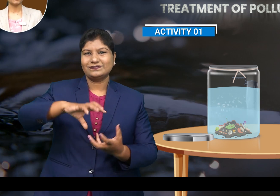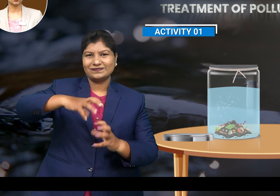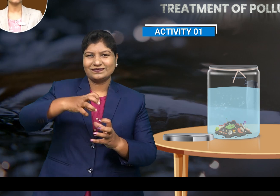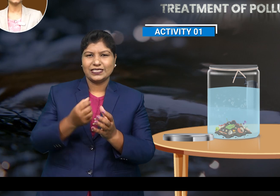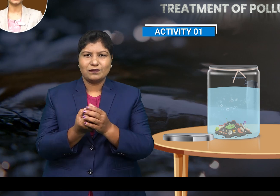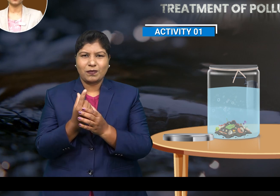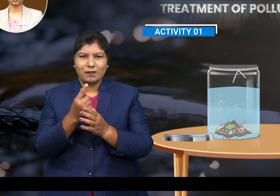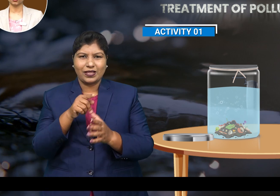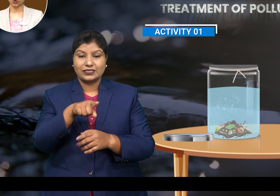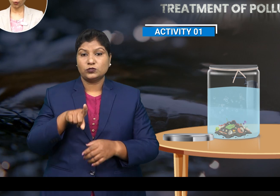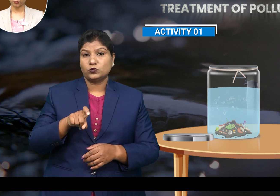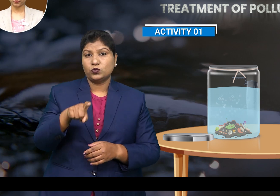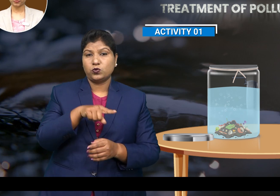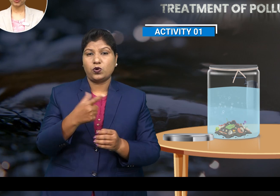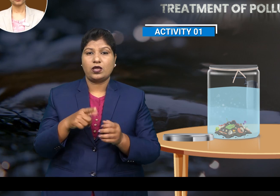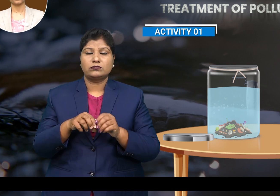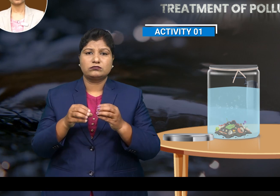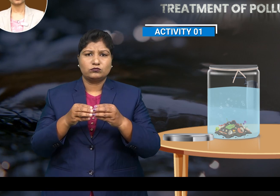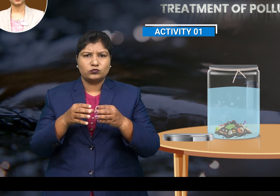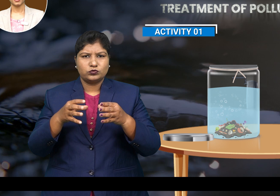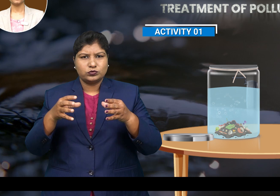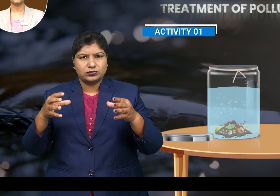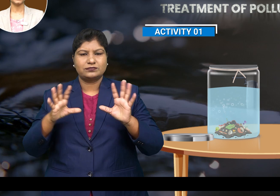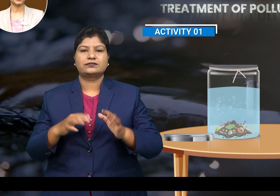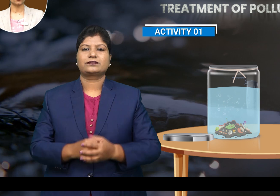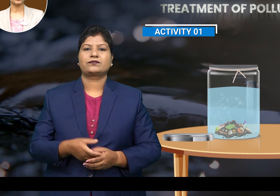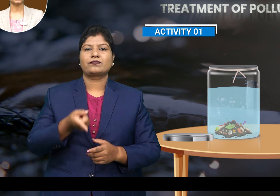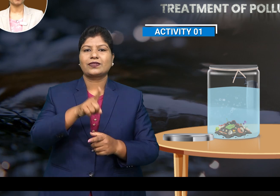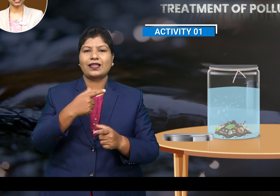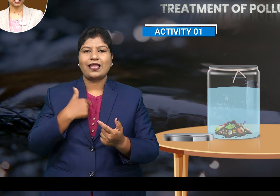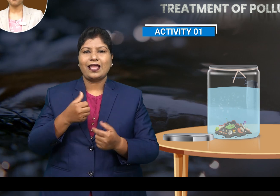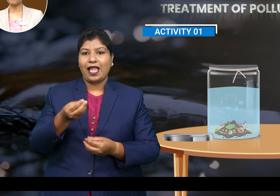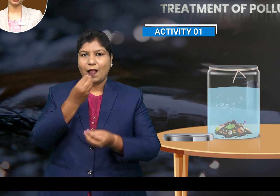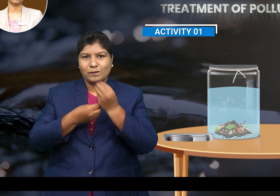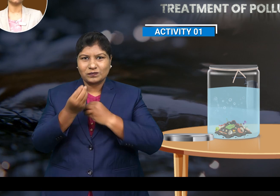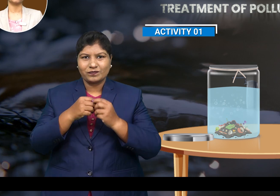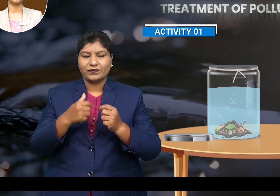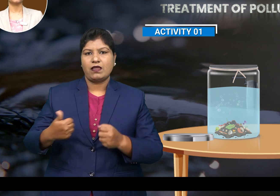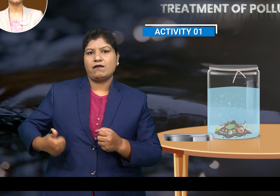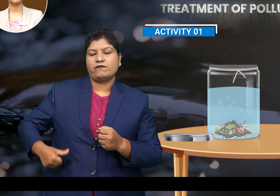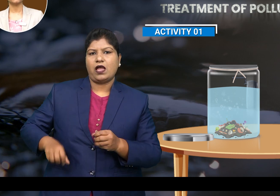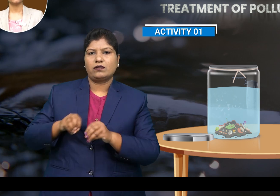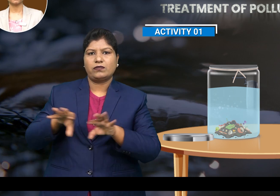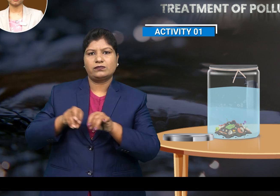Aeration helps organisms to grow and break down waste material faster.